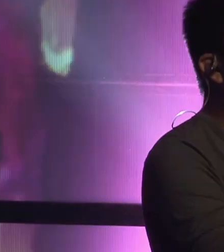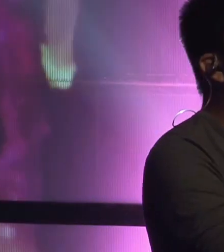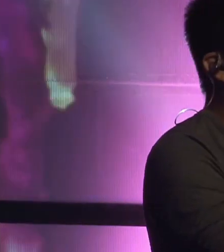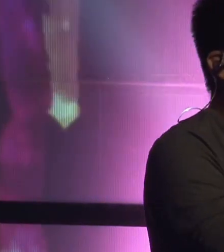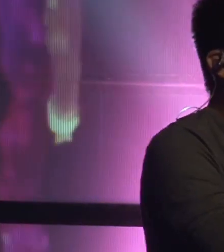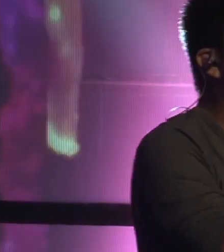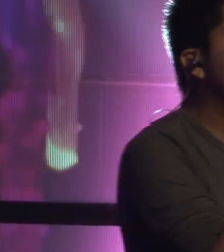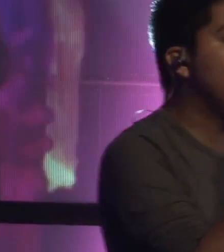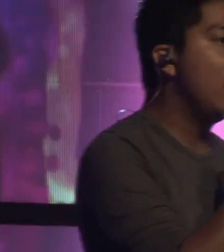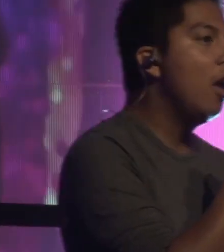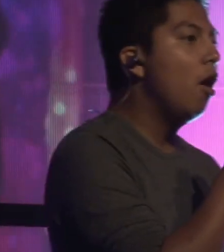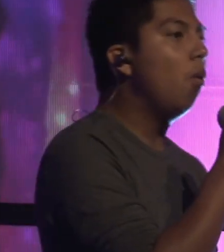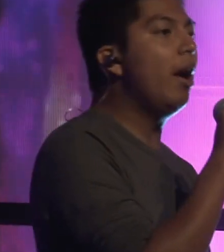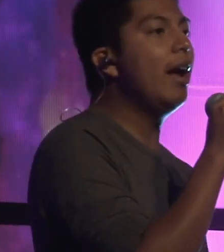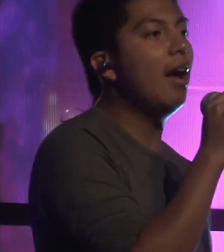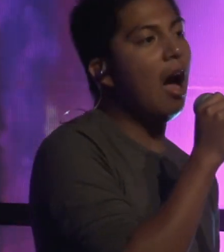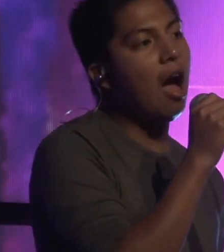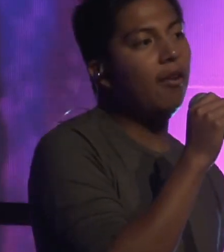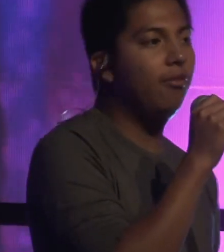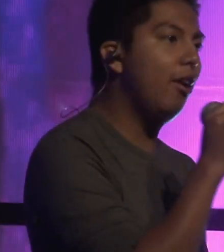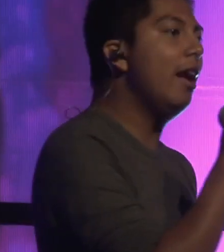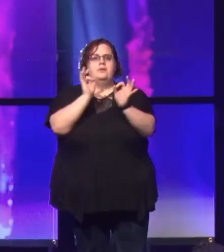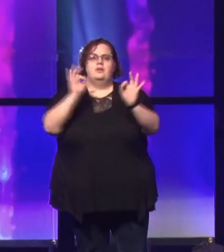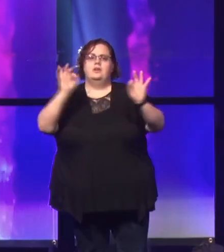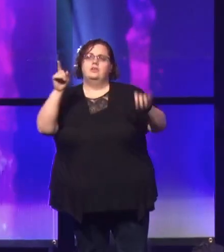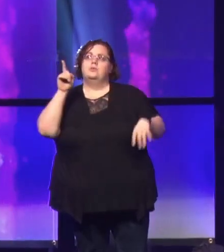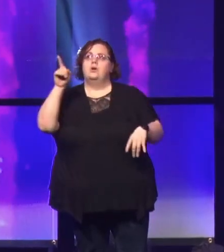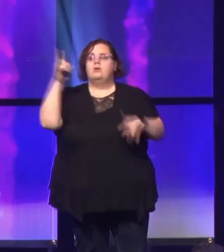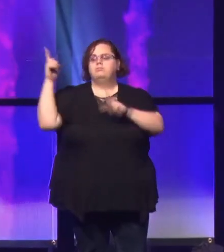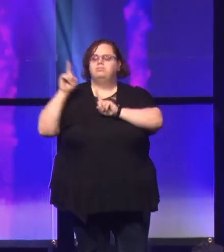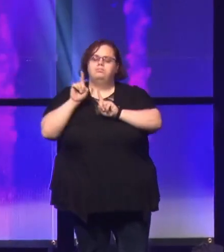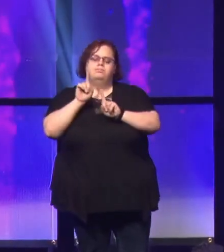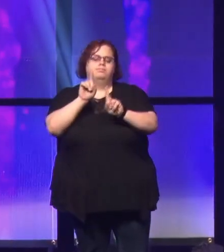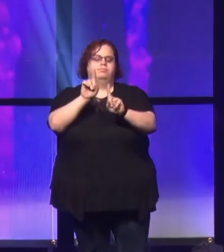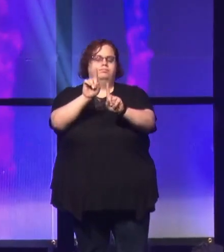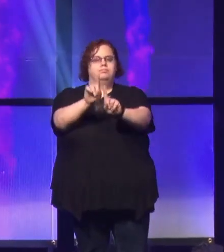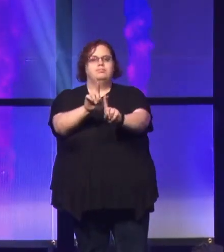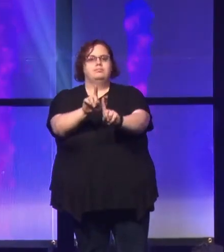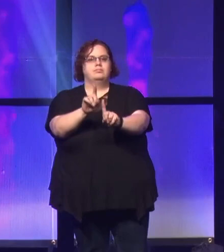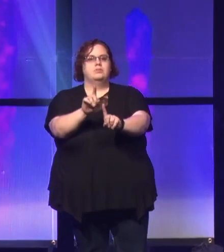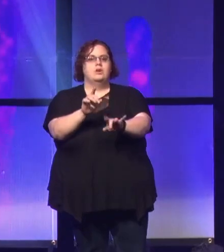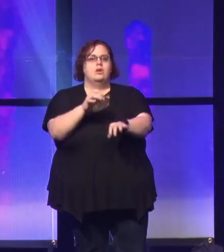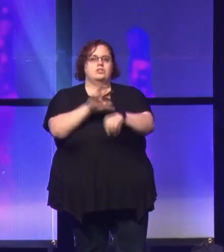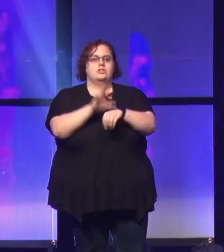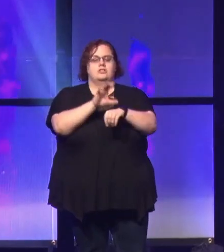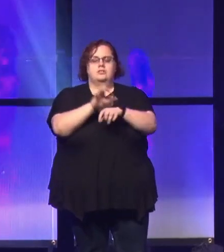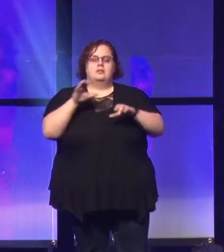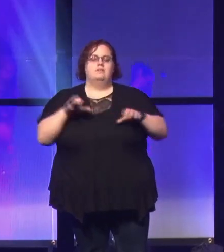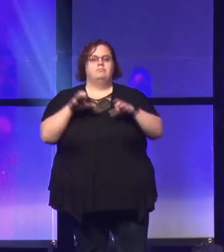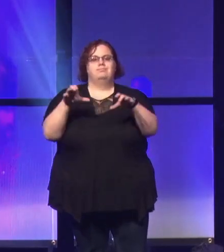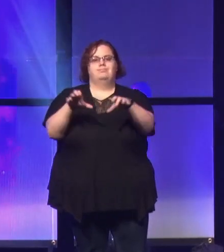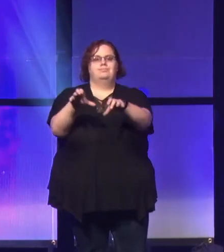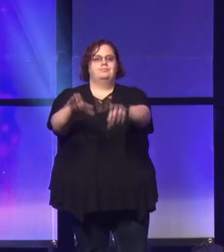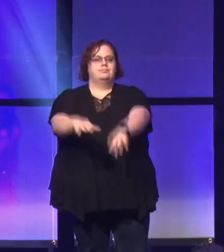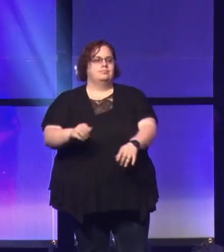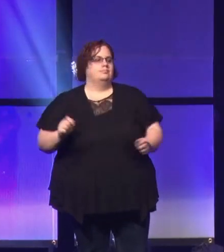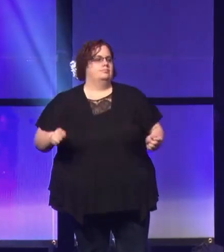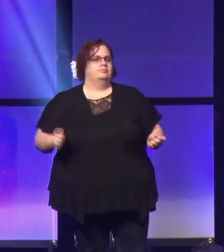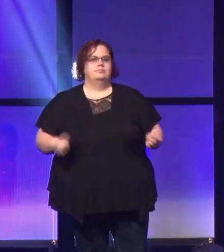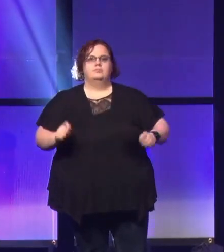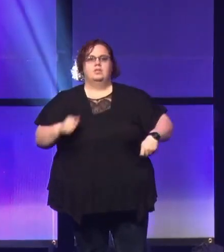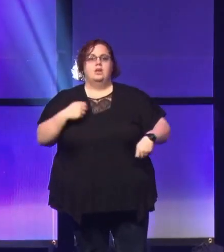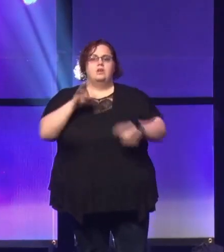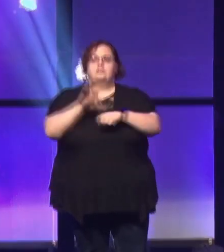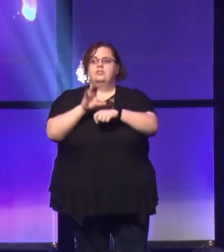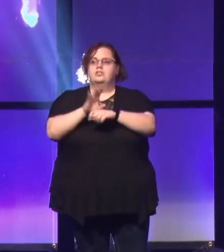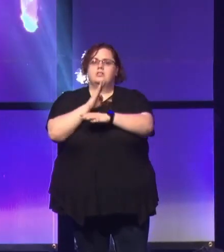of Jesus. We are free and you are with us. The church is alive. The